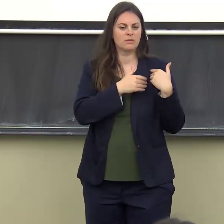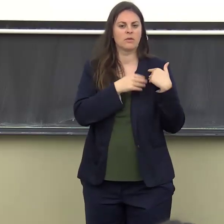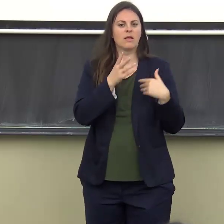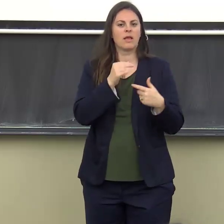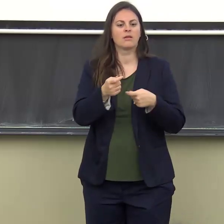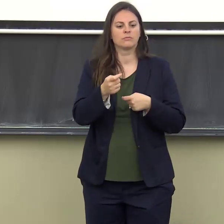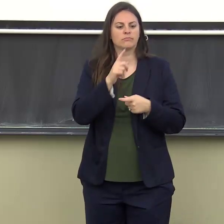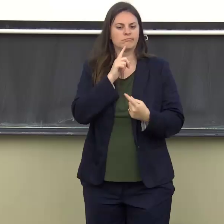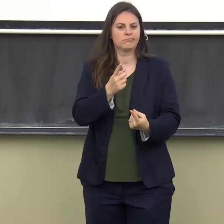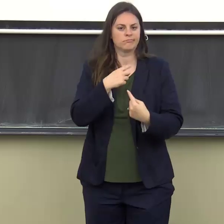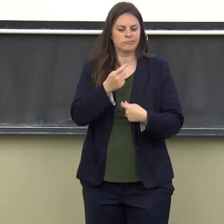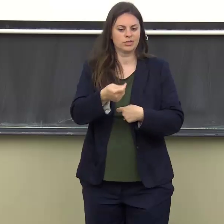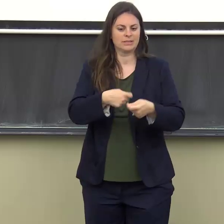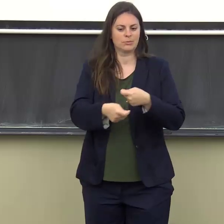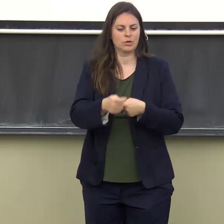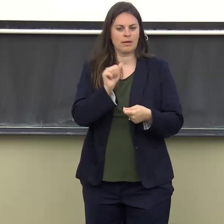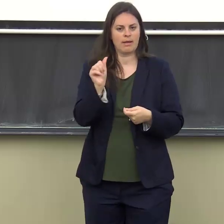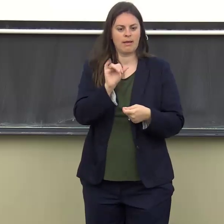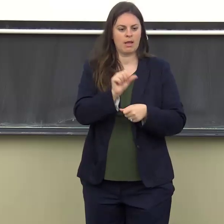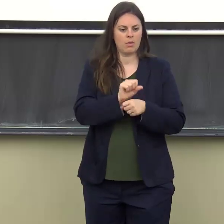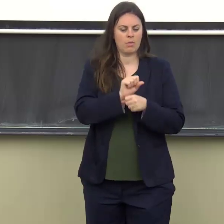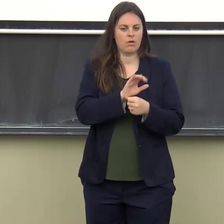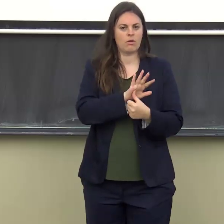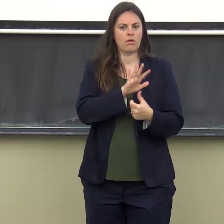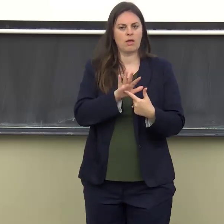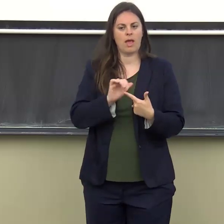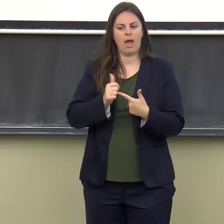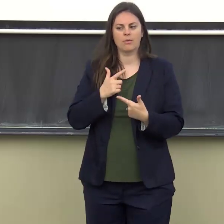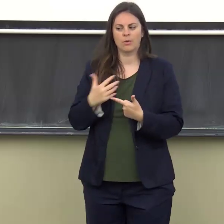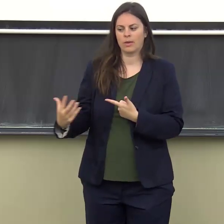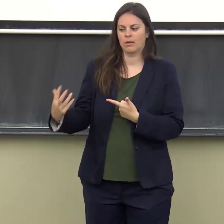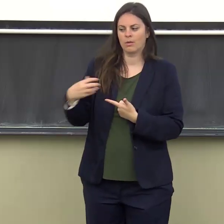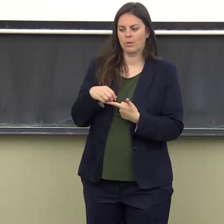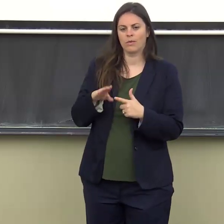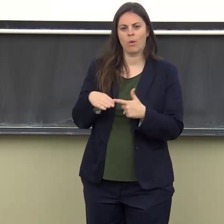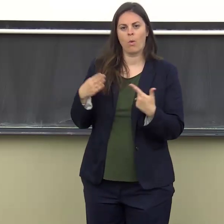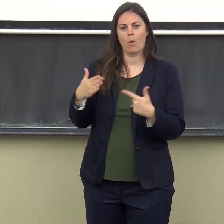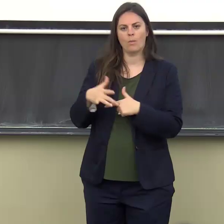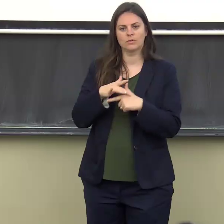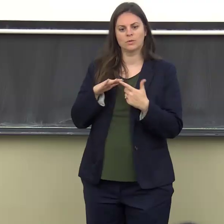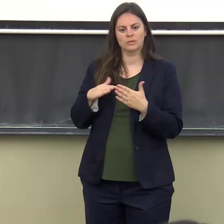work? How to bring along the open source community. Oh, yeah, right.